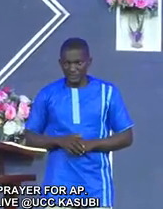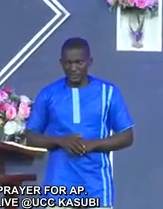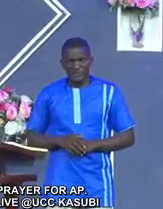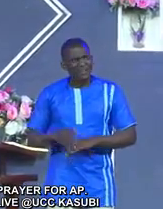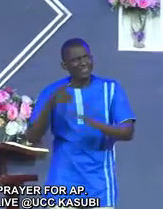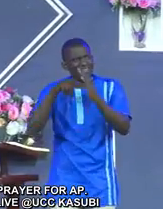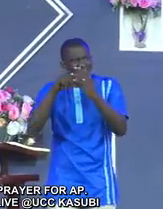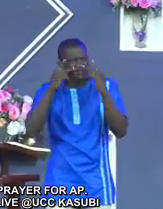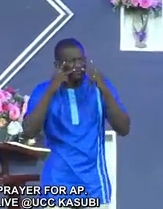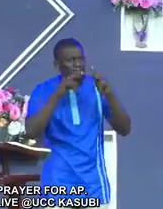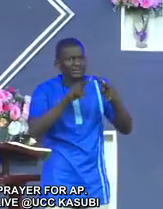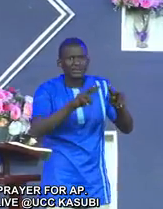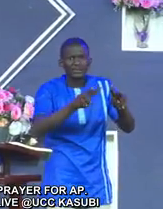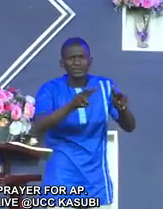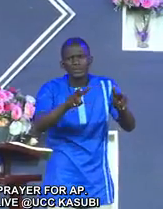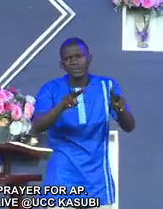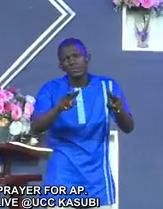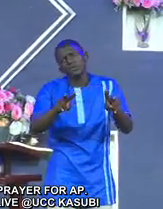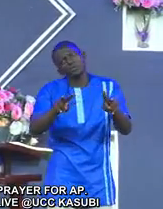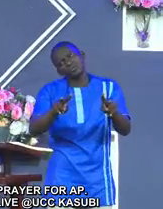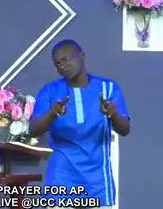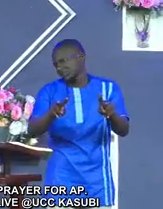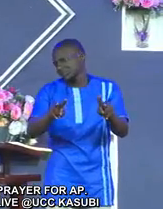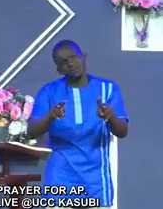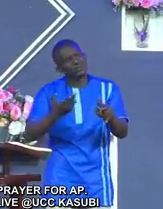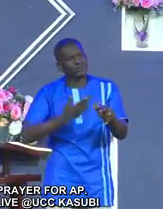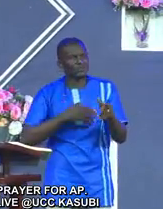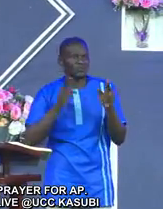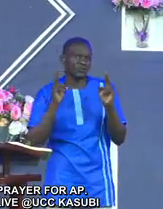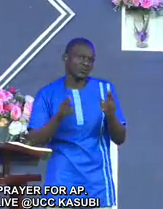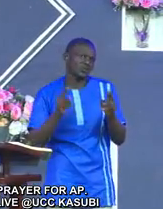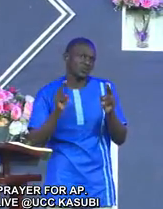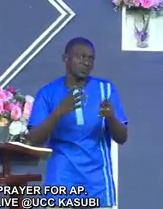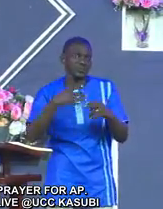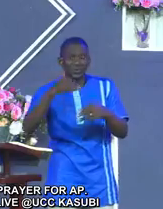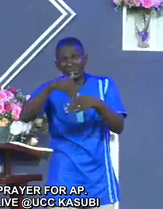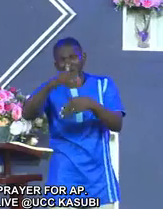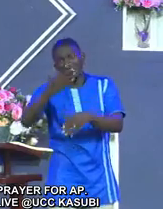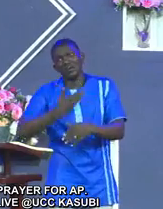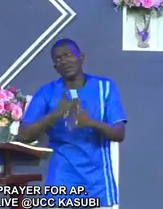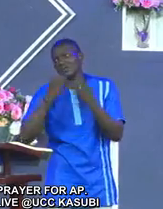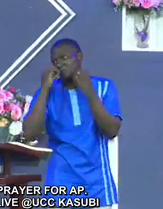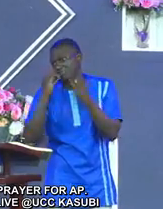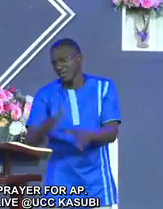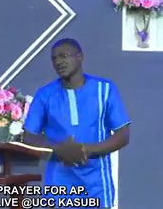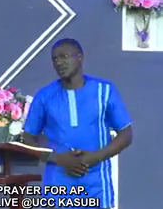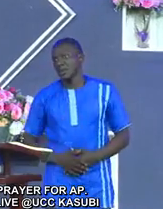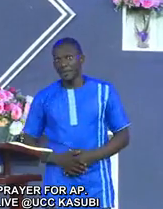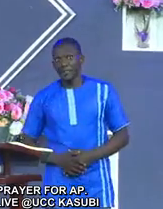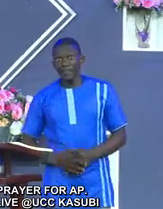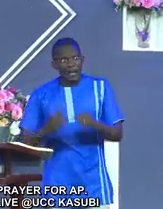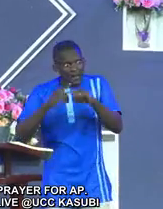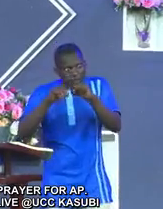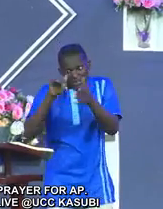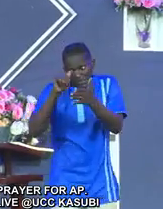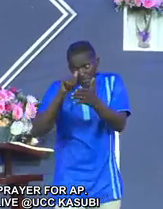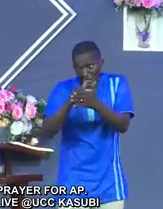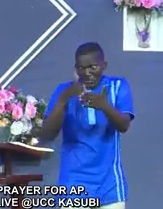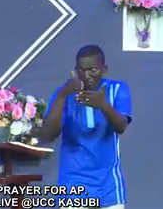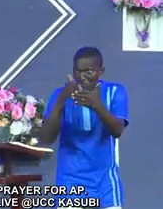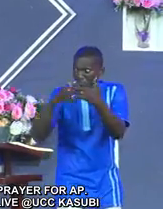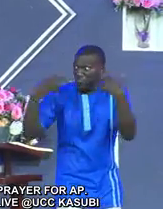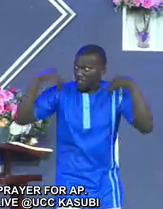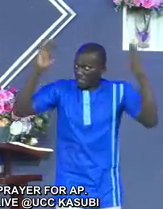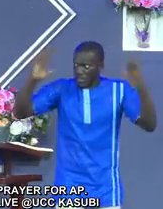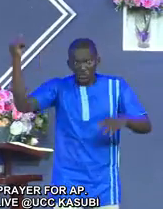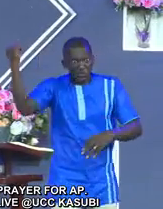Naye otunula nga tulaba ssuubi lyonna lifuluma. But you do not see any hope of ever leaving. Naye ekyo tekyagaana malaika. But